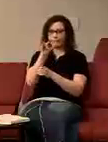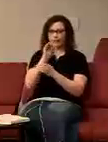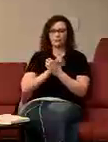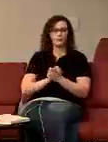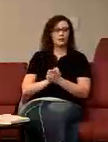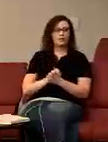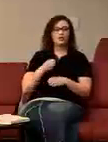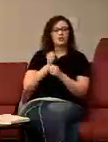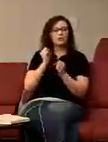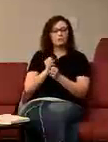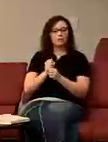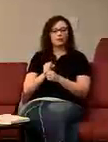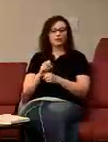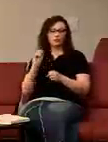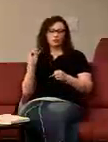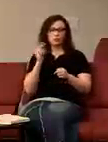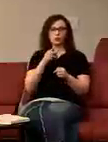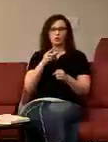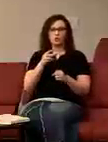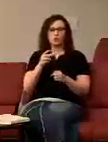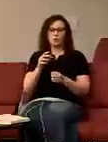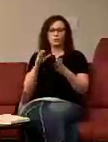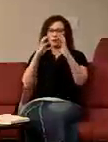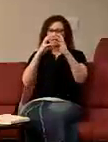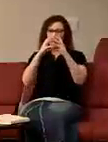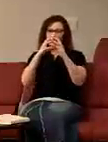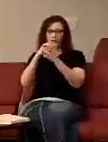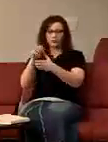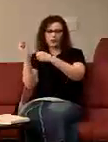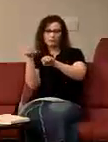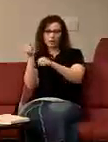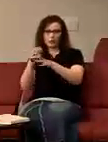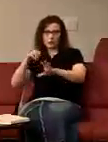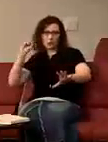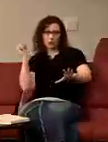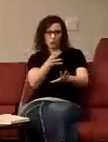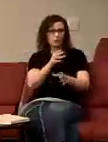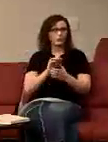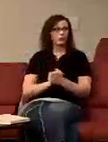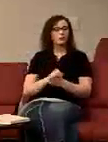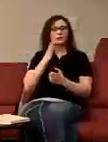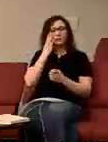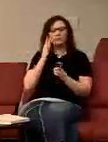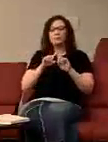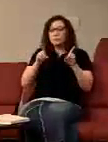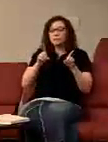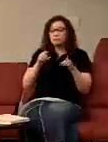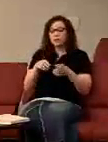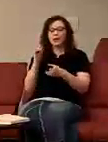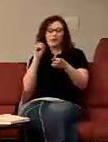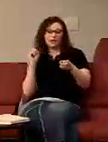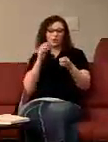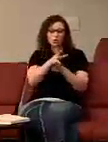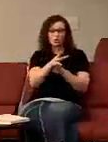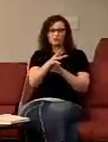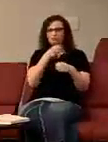shoot baseballs, right, real fast, like a person can throw it, but that thing can't get up and go make breakfast or, you know, go